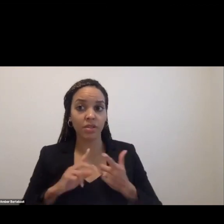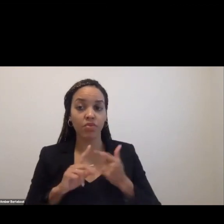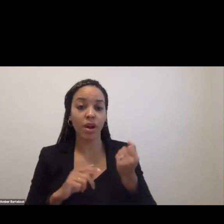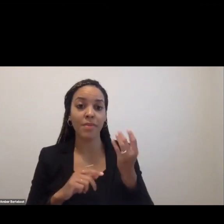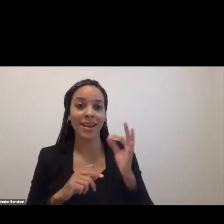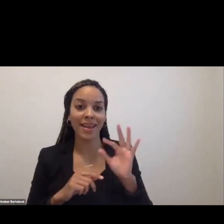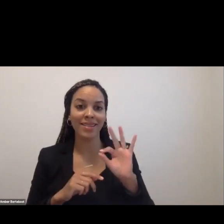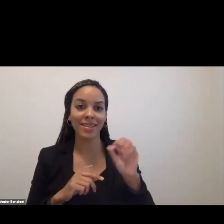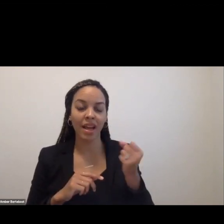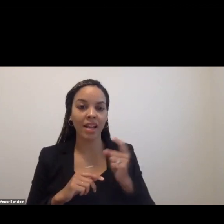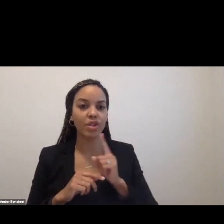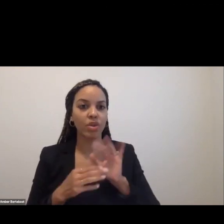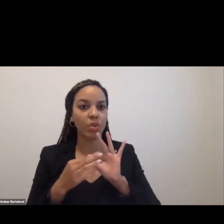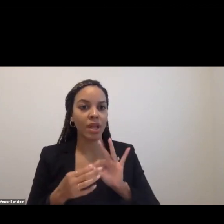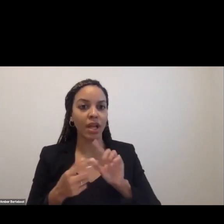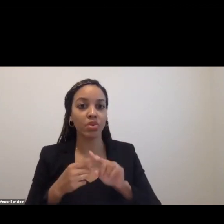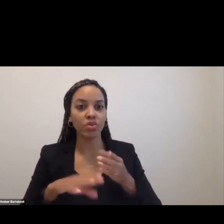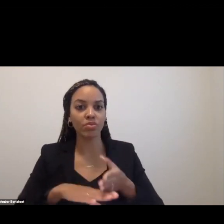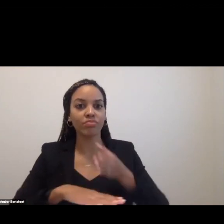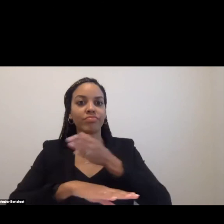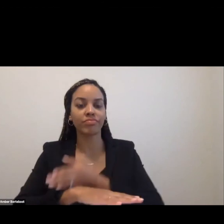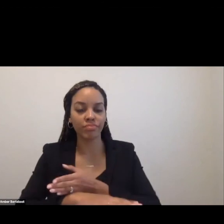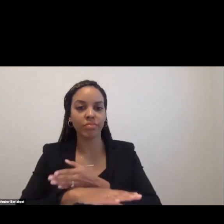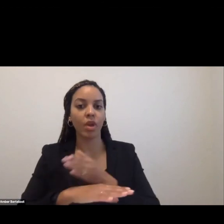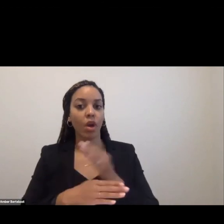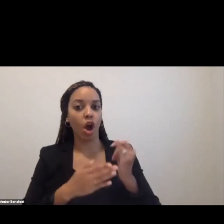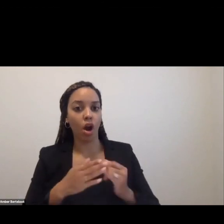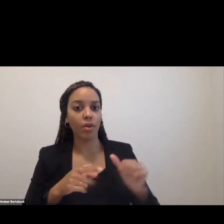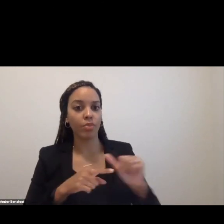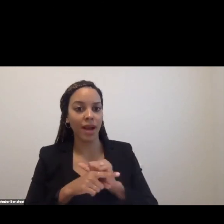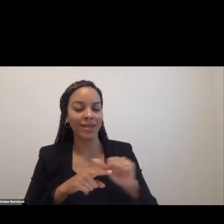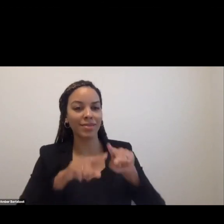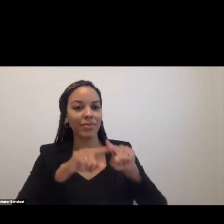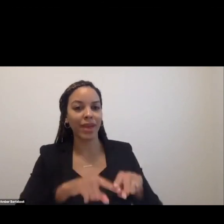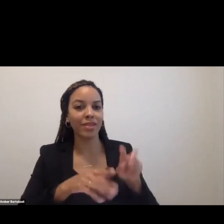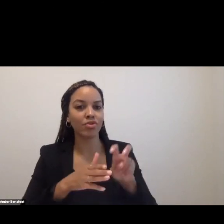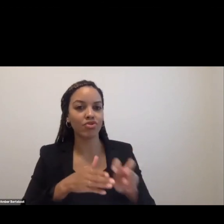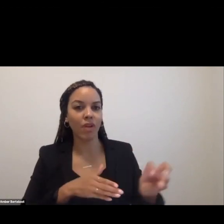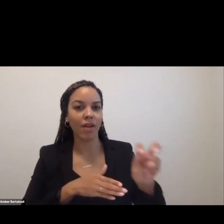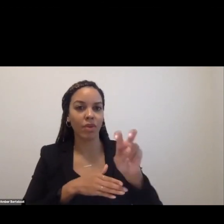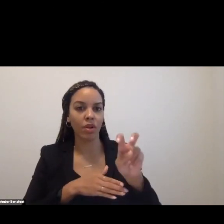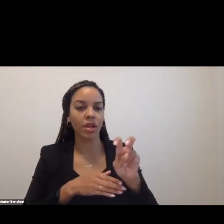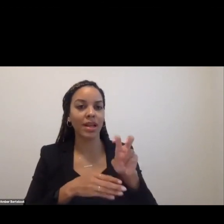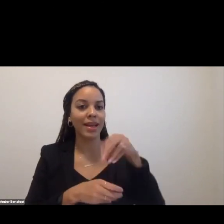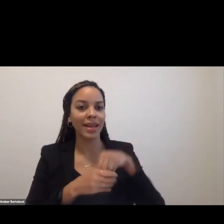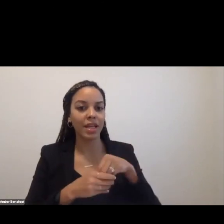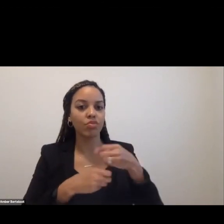relates to the increase in art practices based on travel in the production of